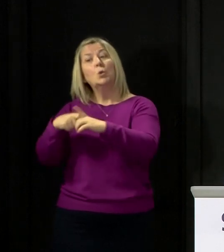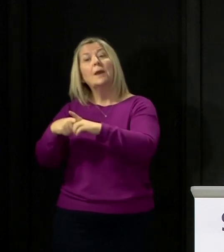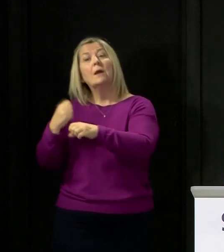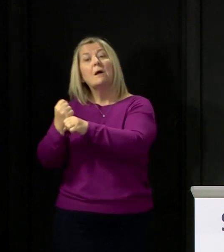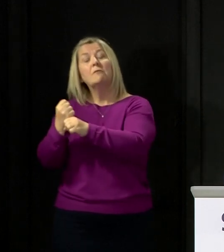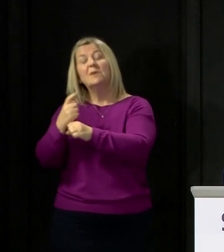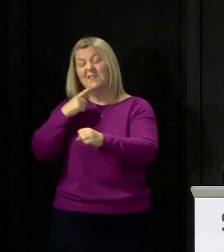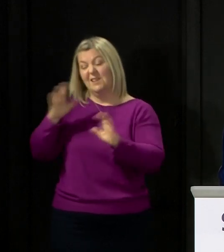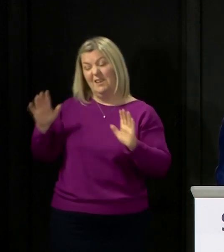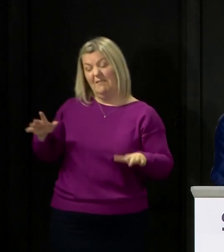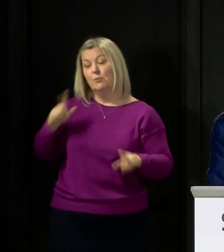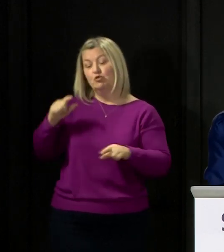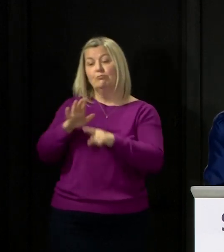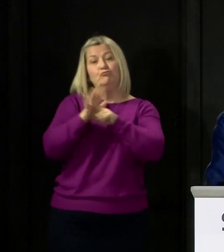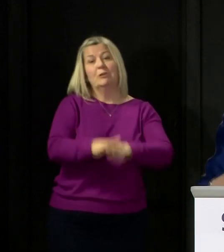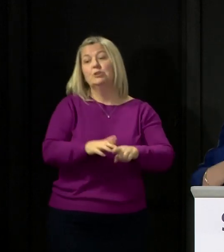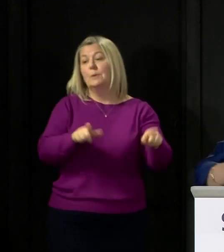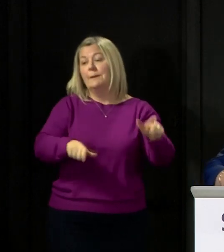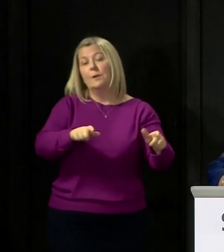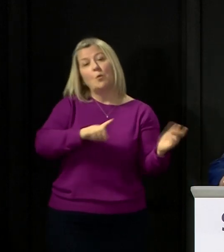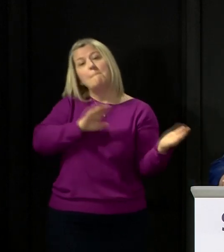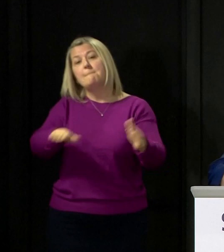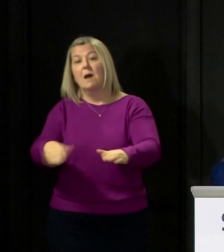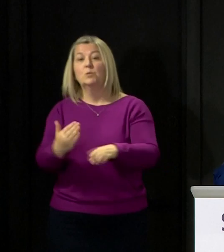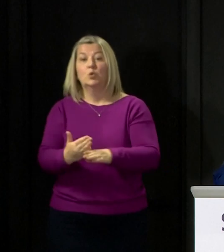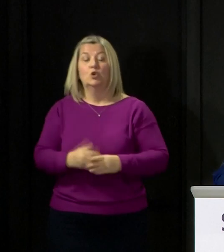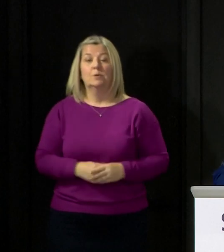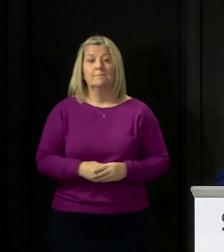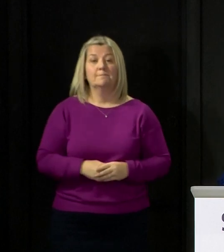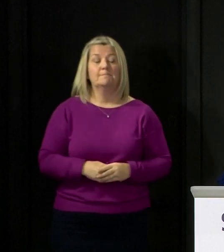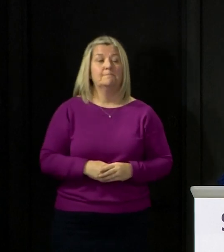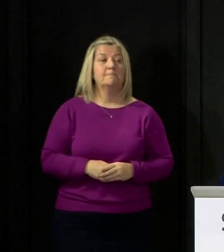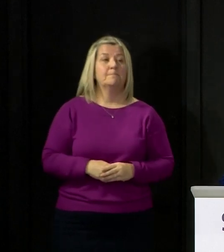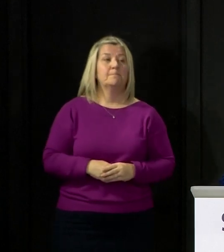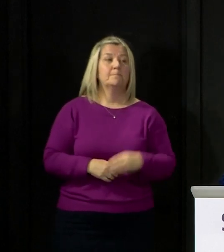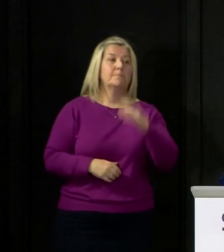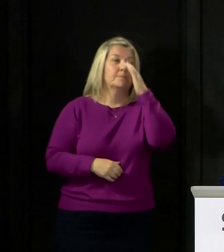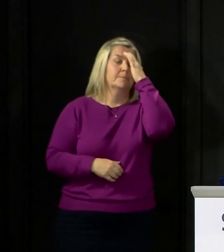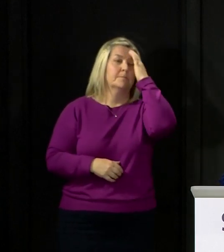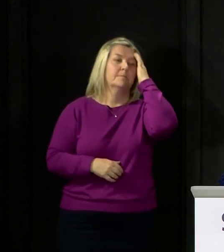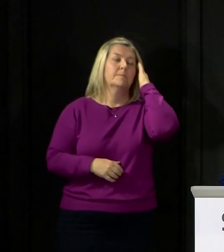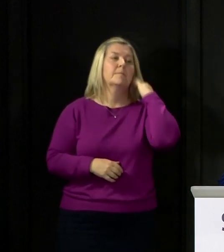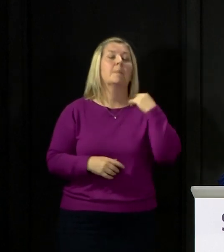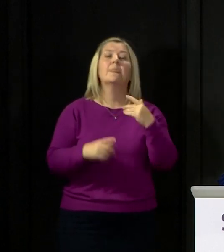under that kind of pressure. Peter McMahon from ITV Border.